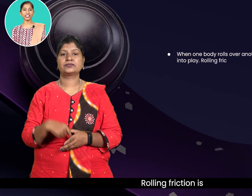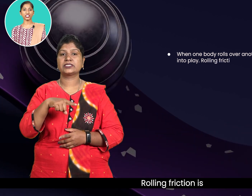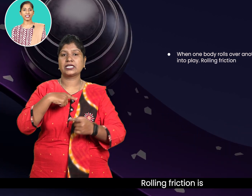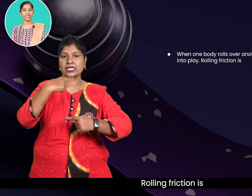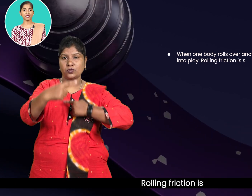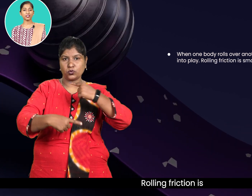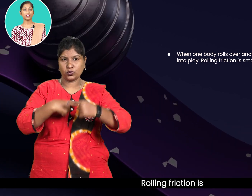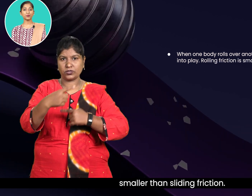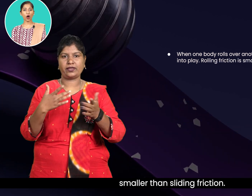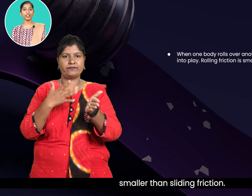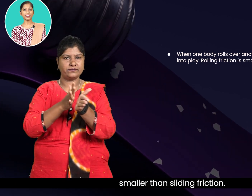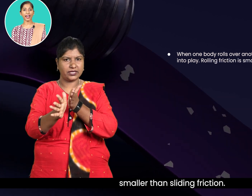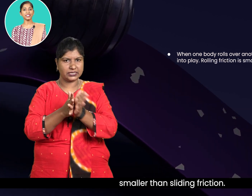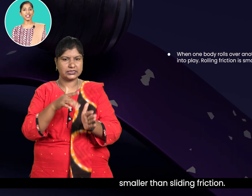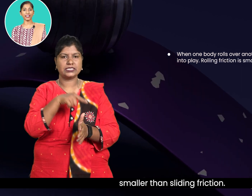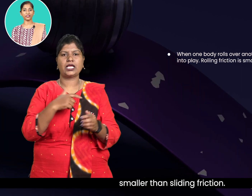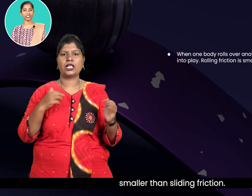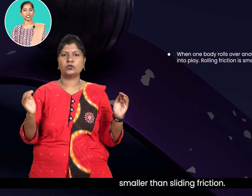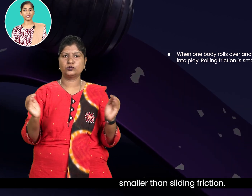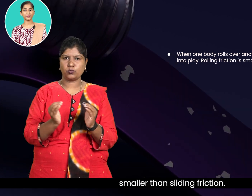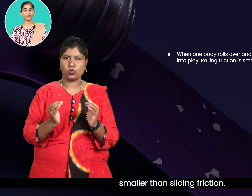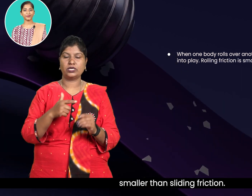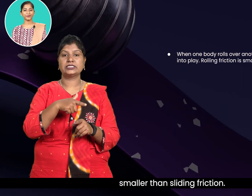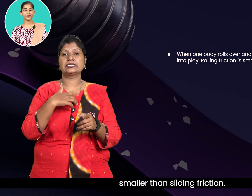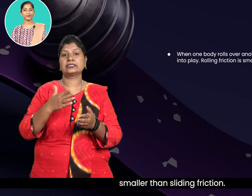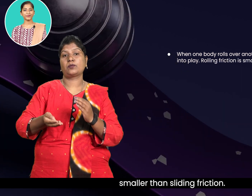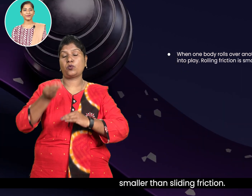Rolling friction is smaller than sliding friction.